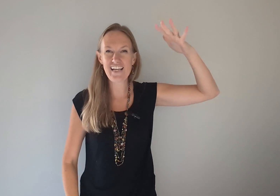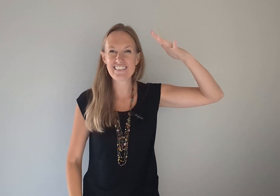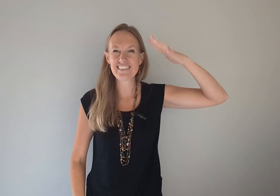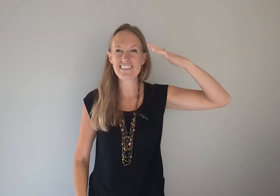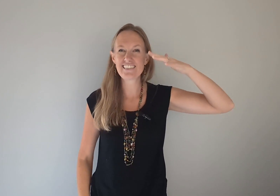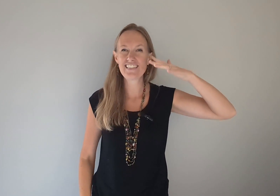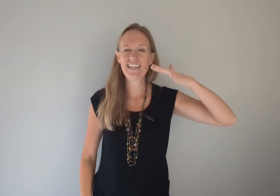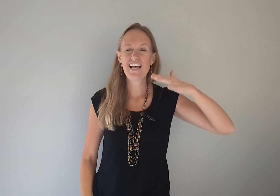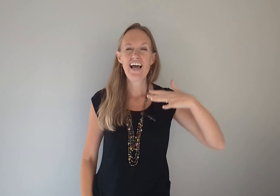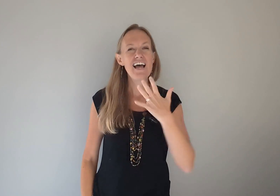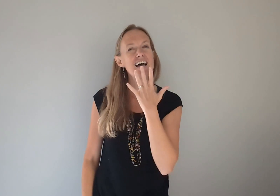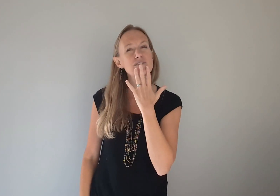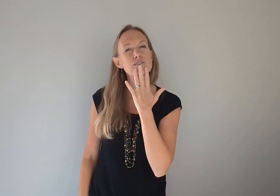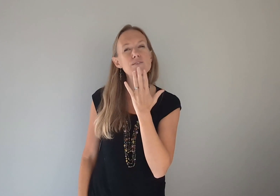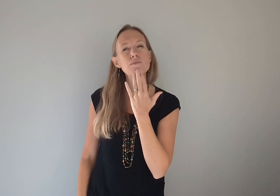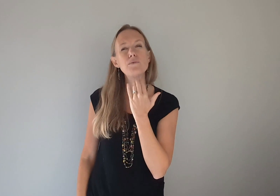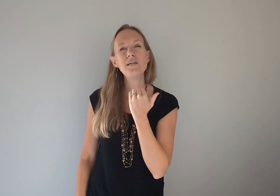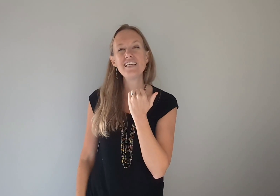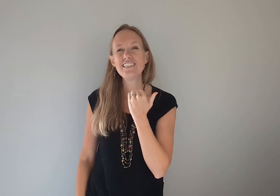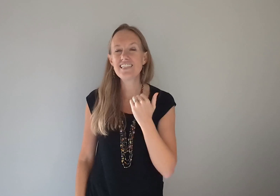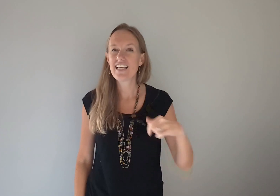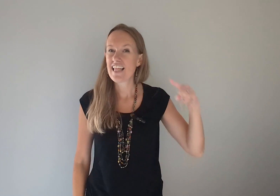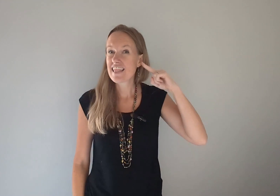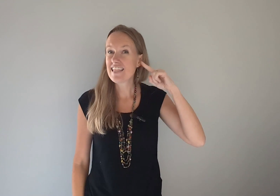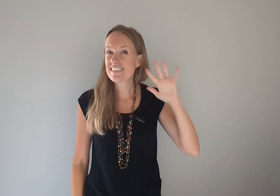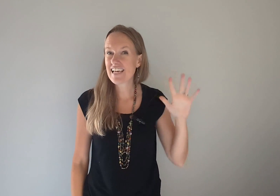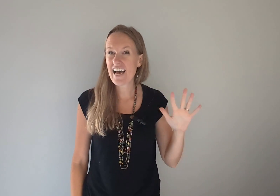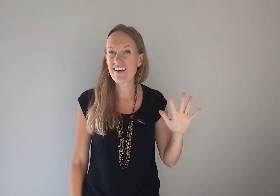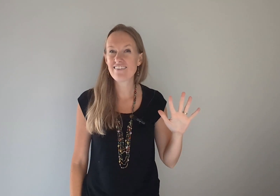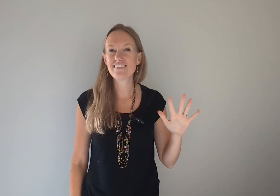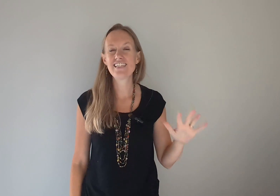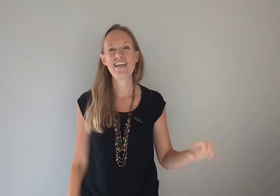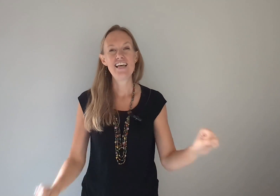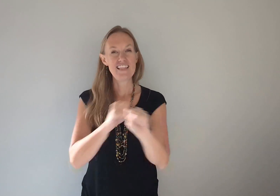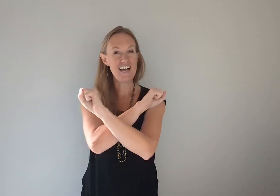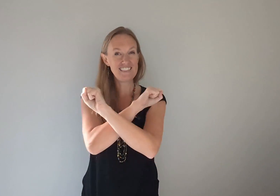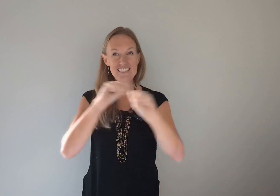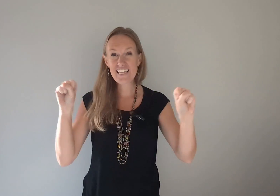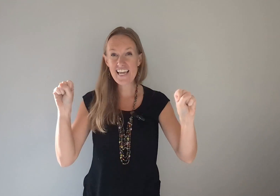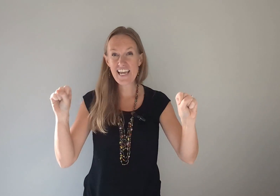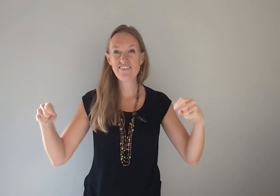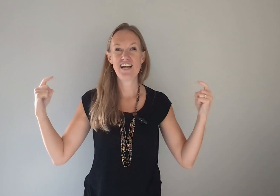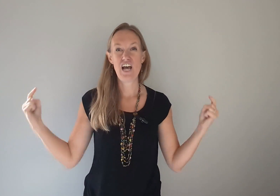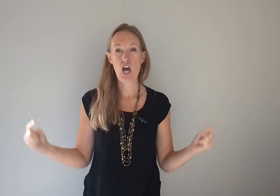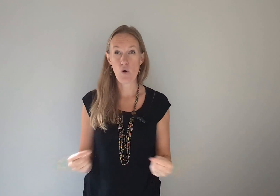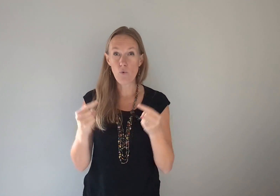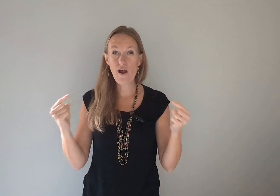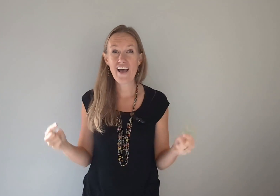grace. How sweet the sound that saved a